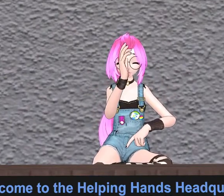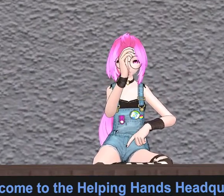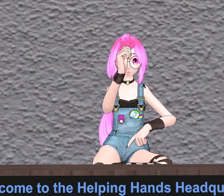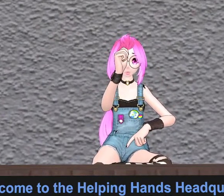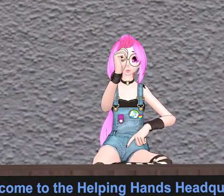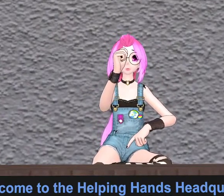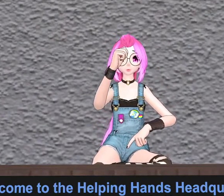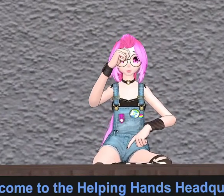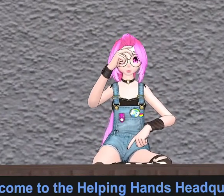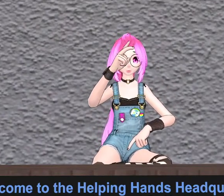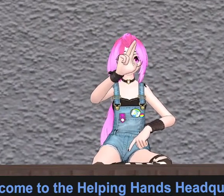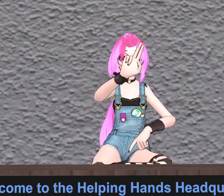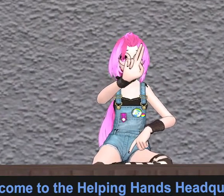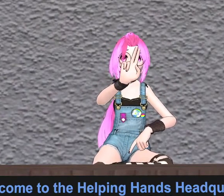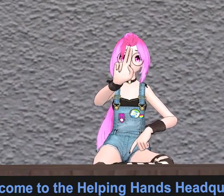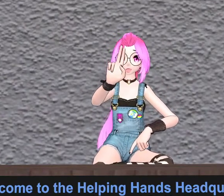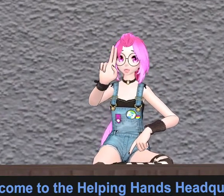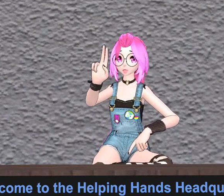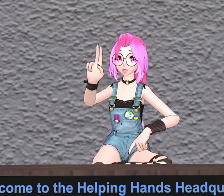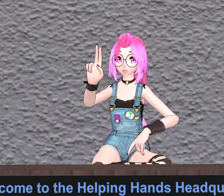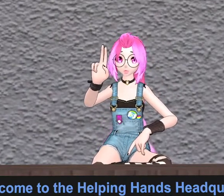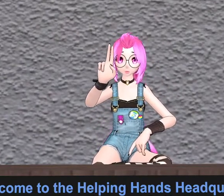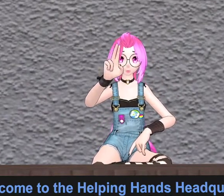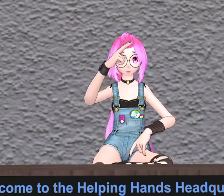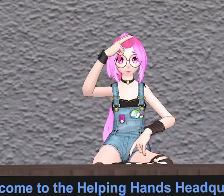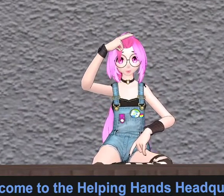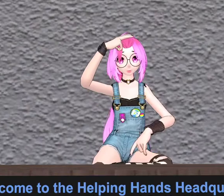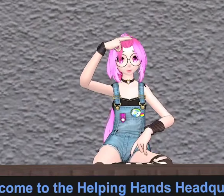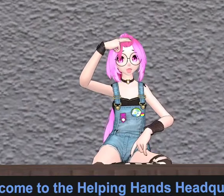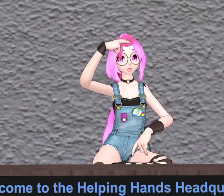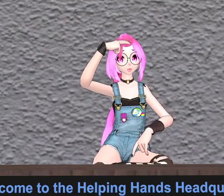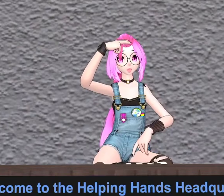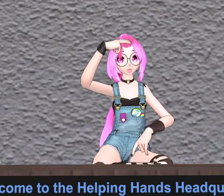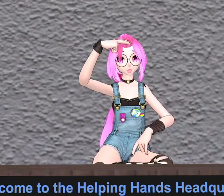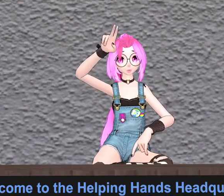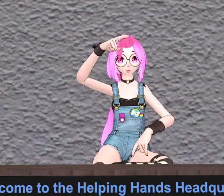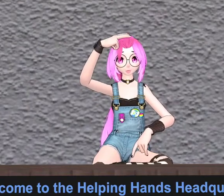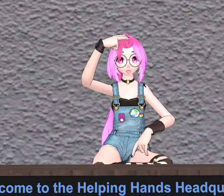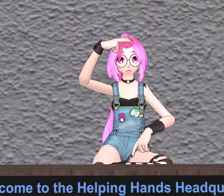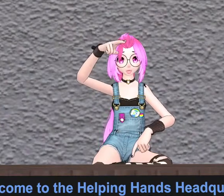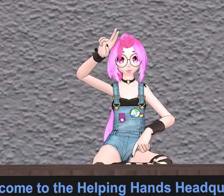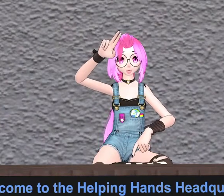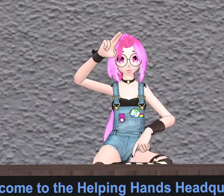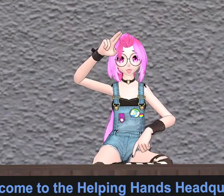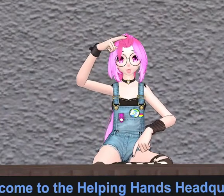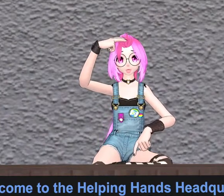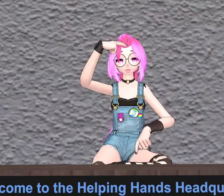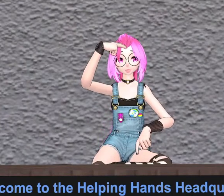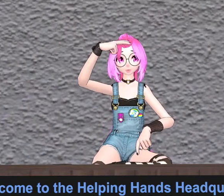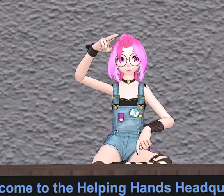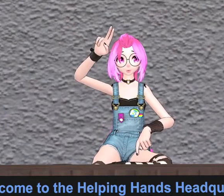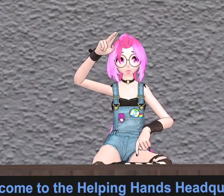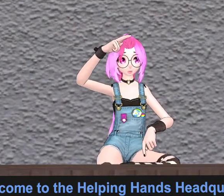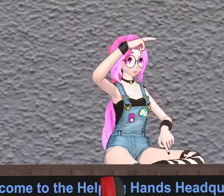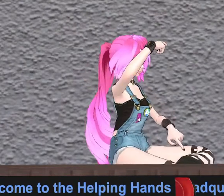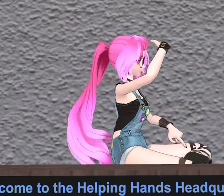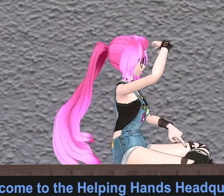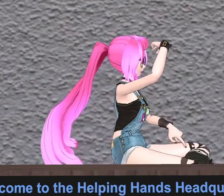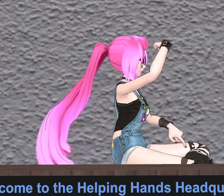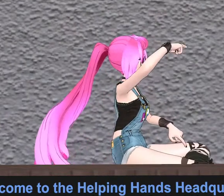Mexico. You're gonna have a peace sign on your forehead and twist outwards. I'll show you from the